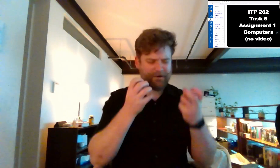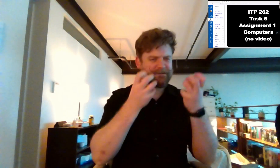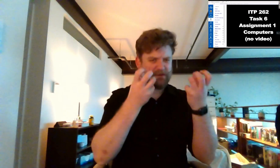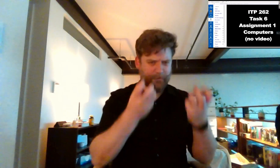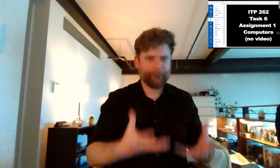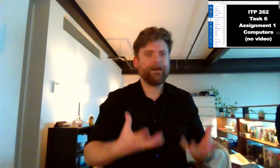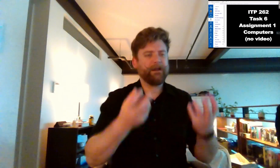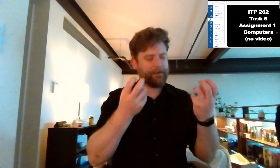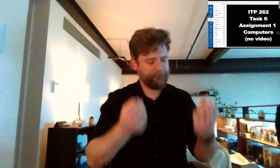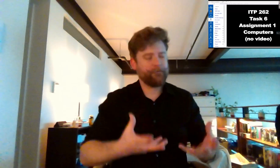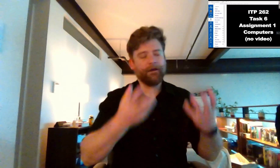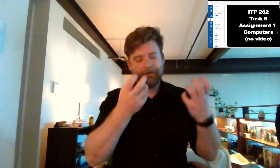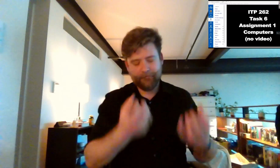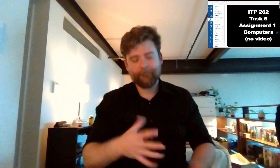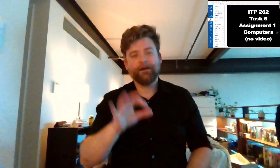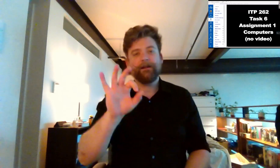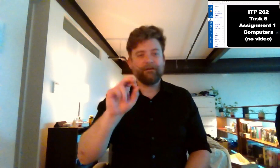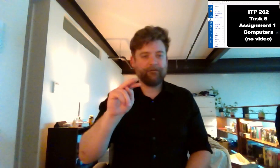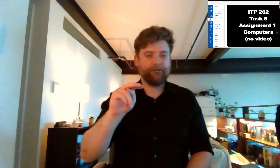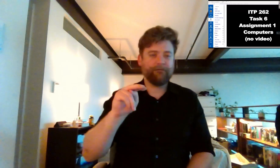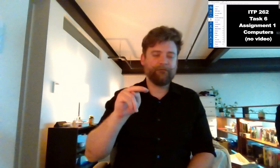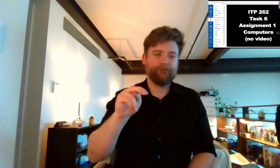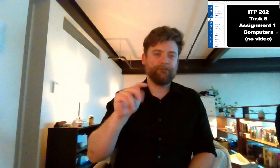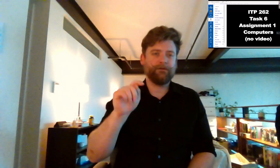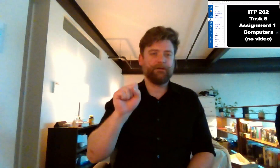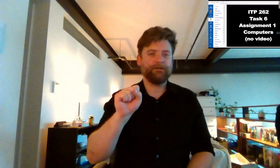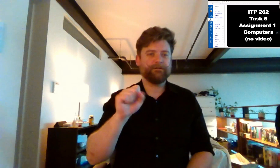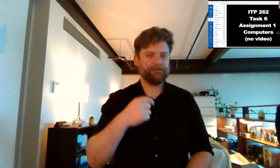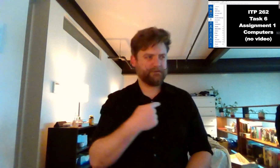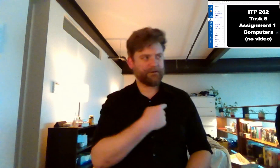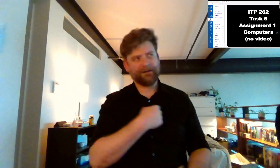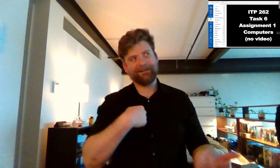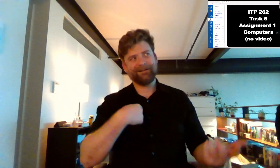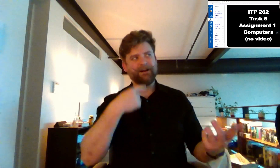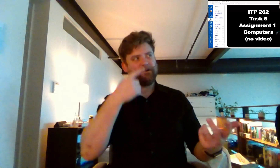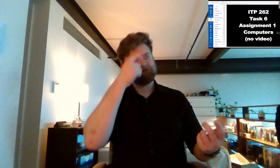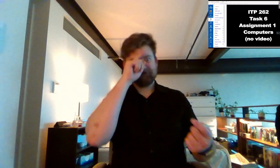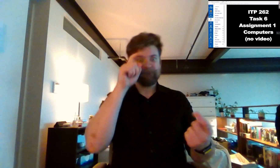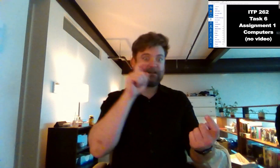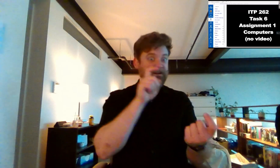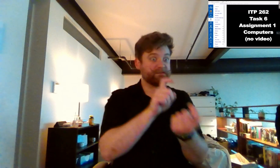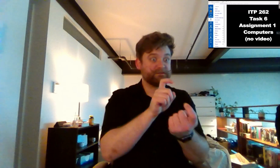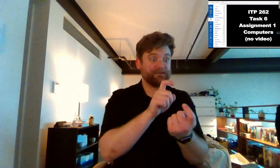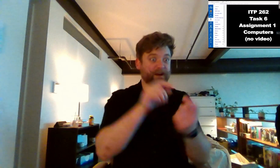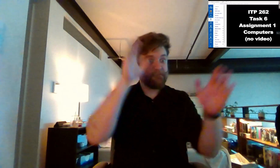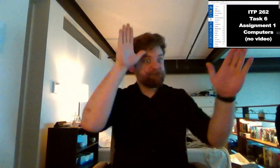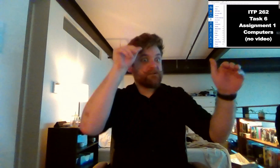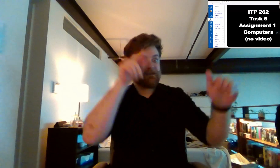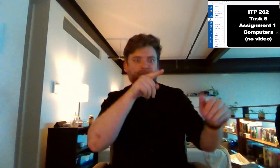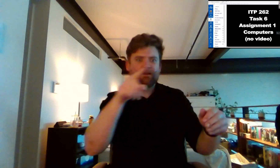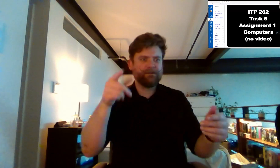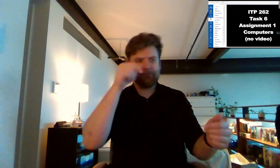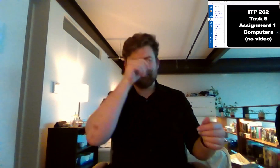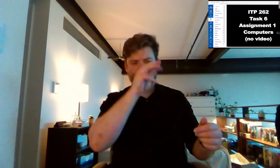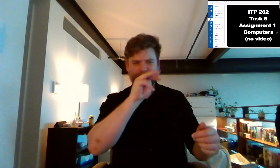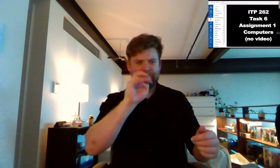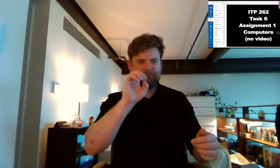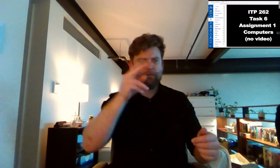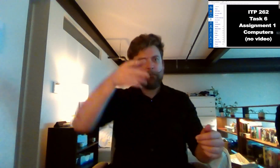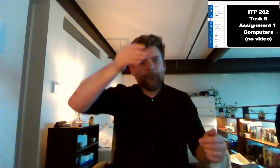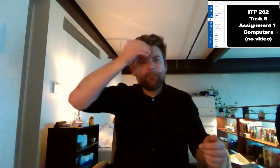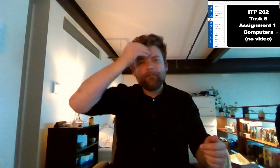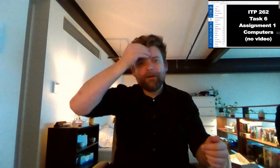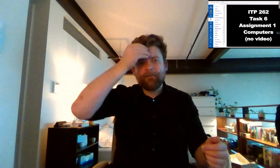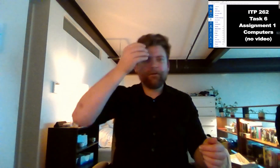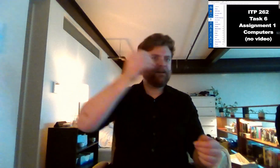Many, many fonts. Yes, the computer has many of them. I don't expect you to memorize them all. Just 2 different types. Just